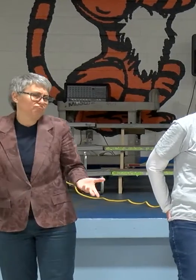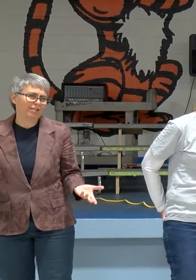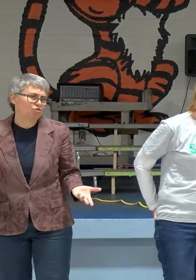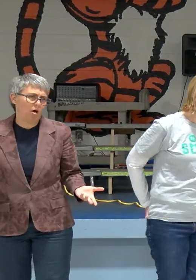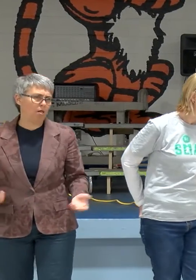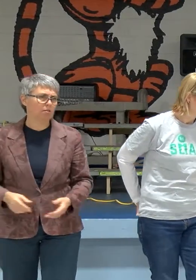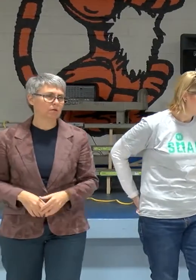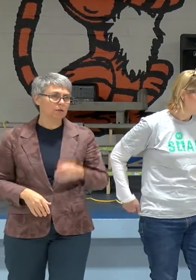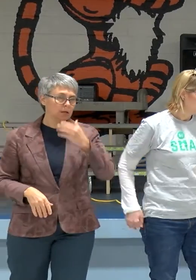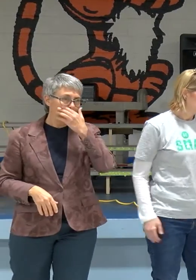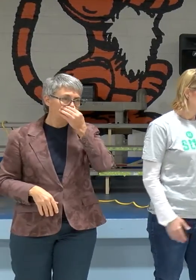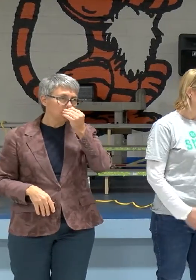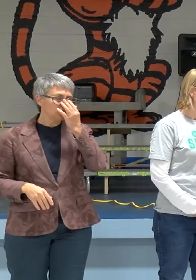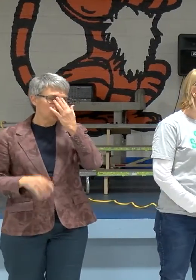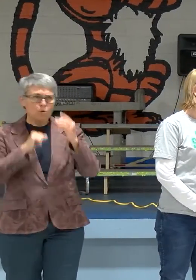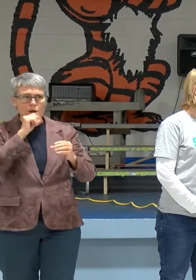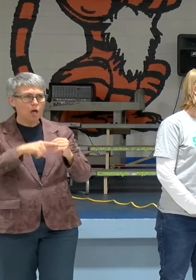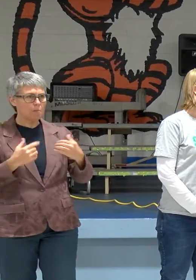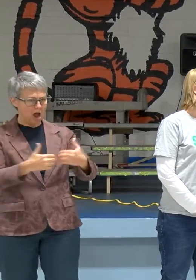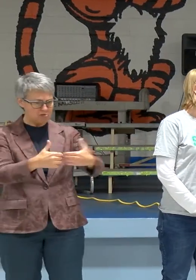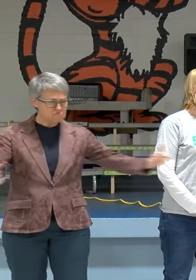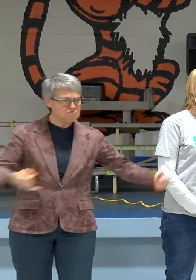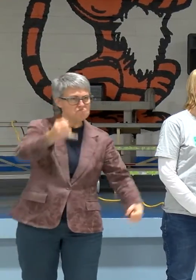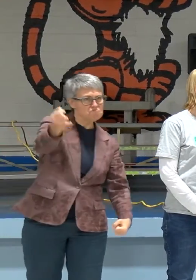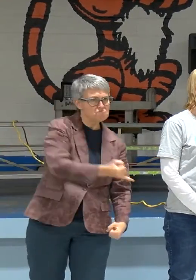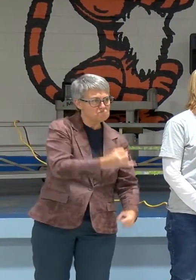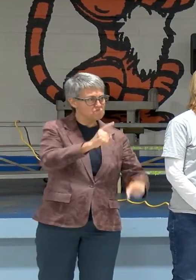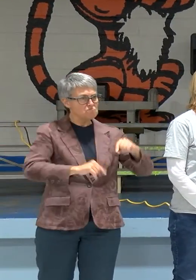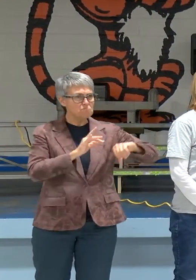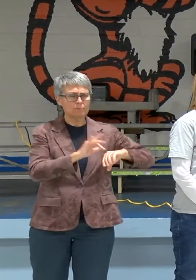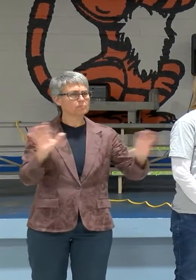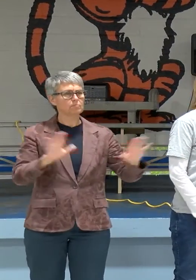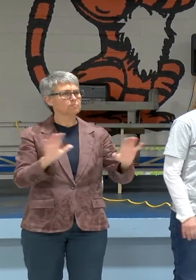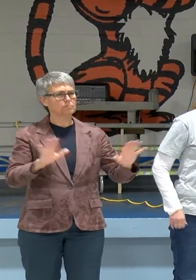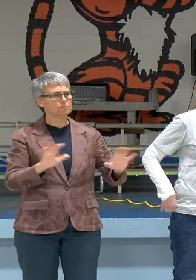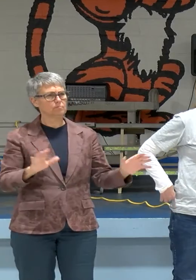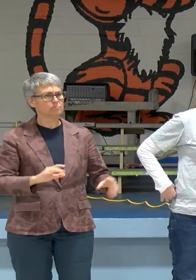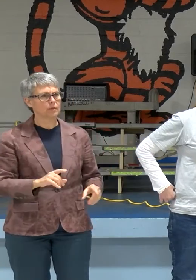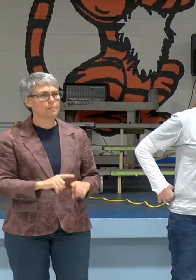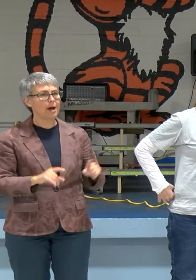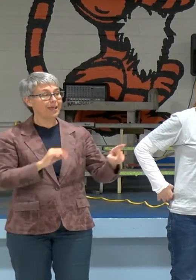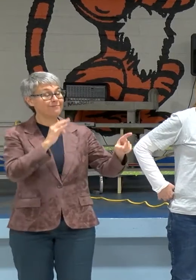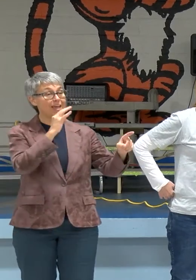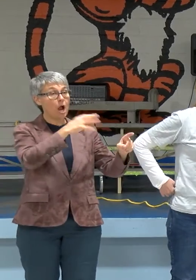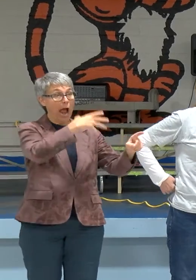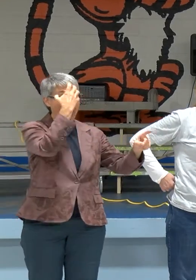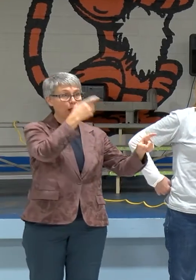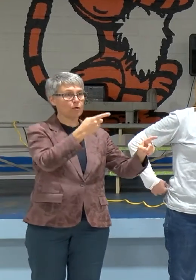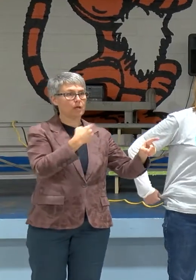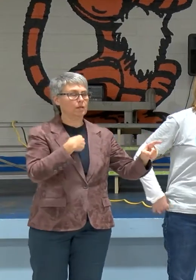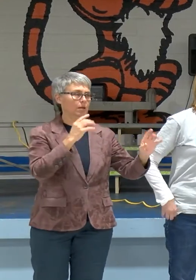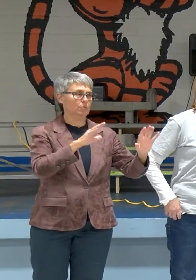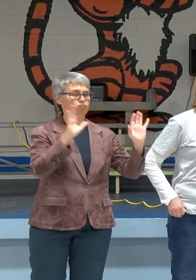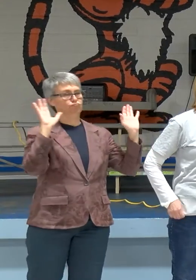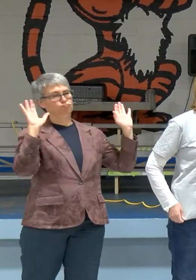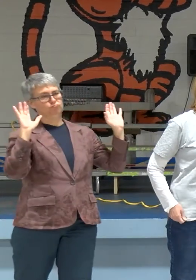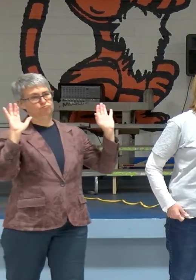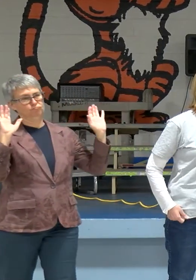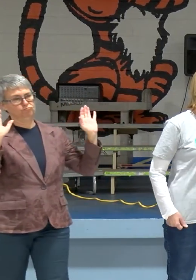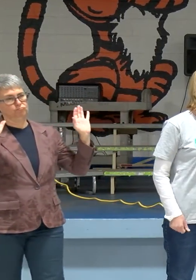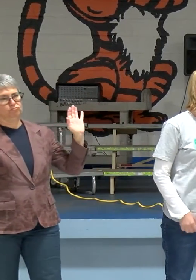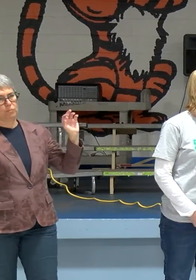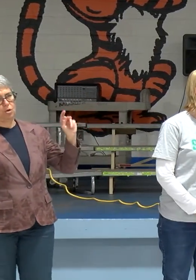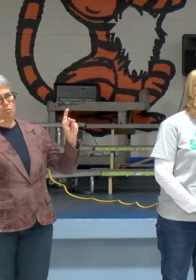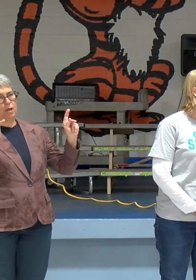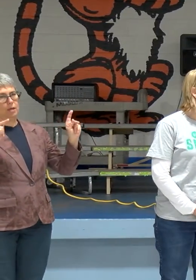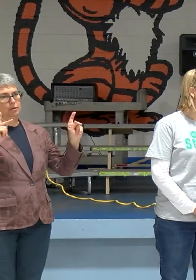And you can, you know, obviously, if somebody's very angry, then you would just maybe want to,